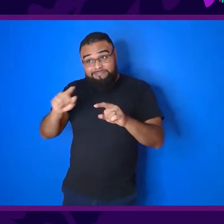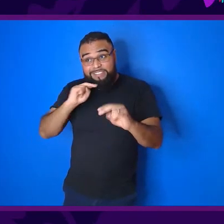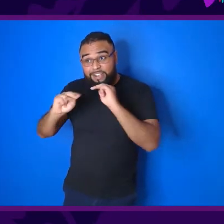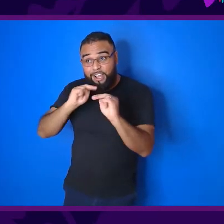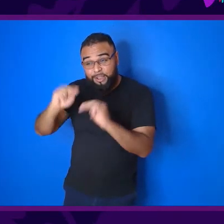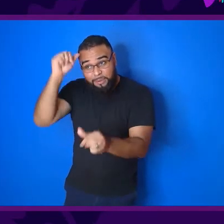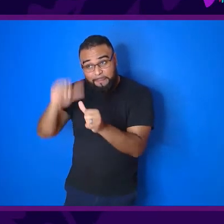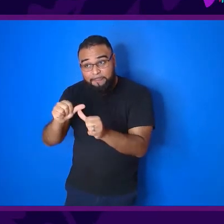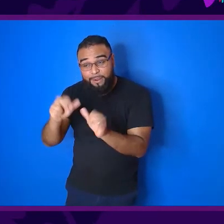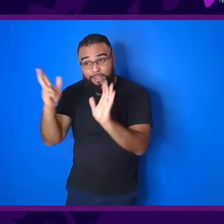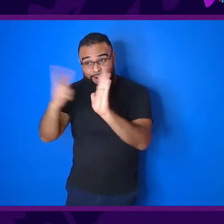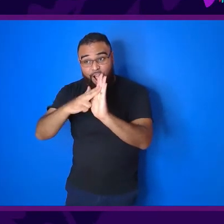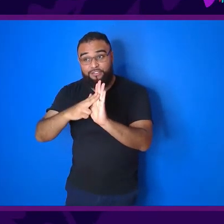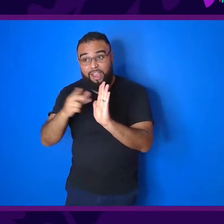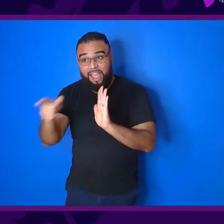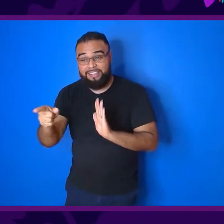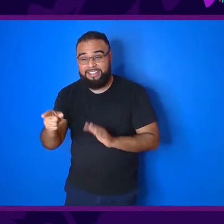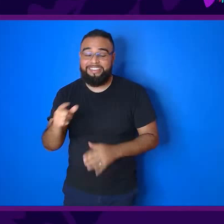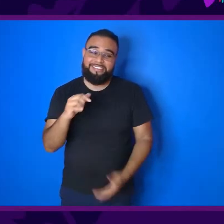Yes, I did.